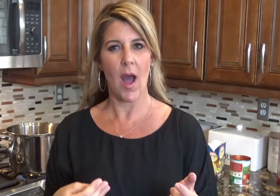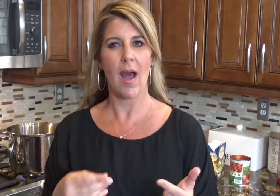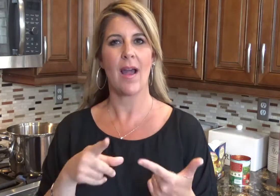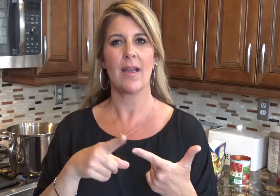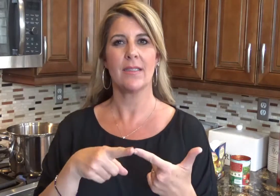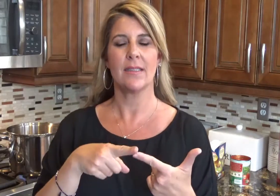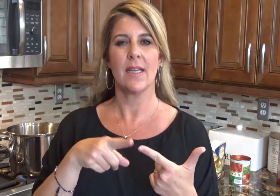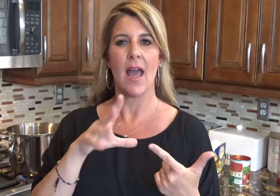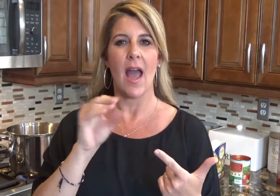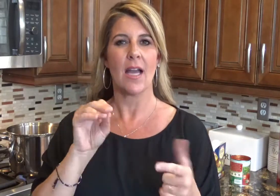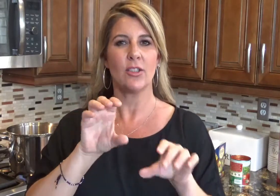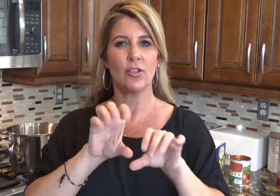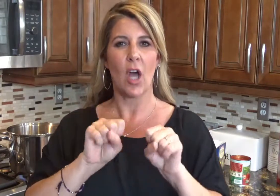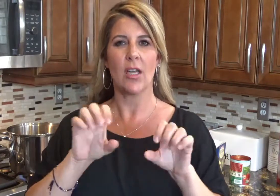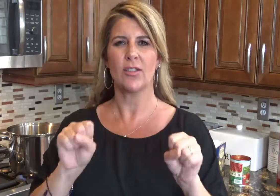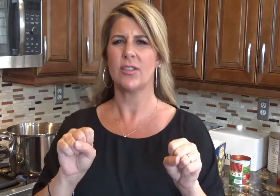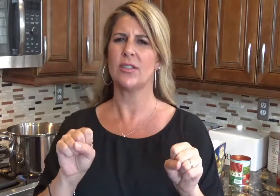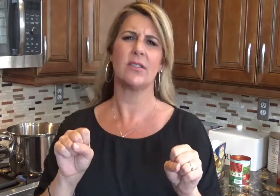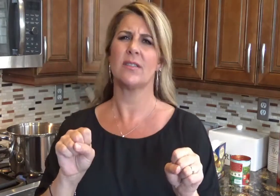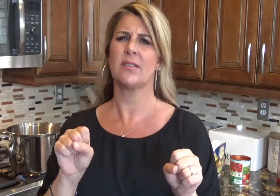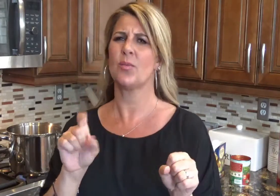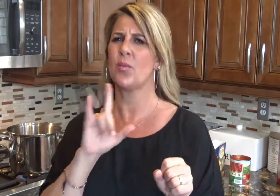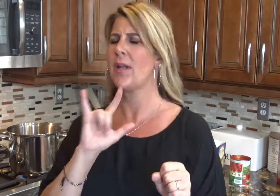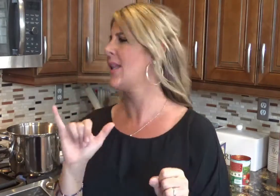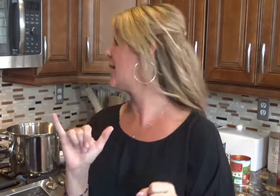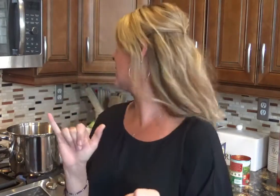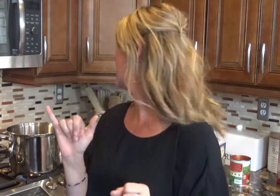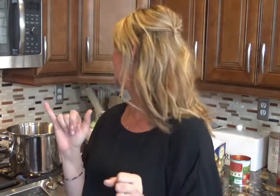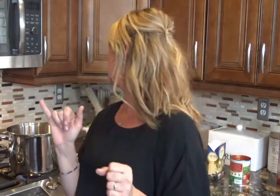looks like it's white, and really the sausage,